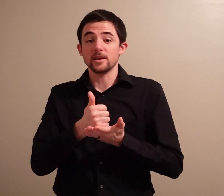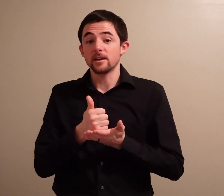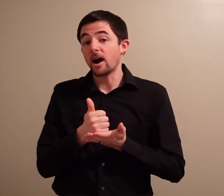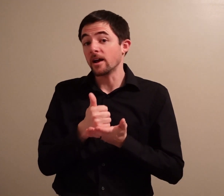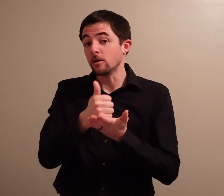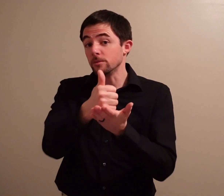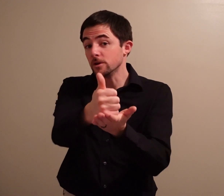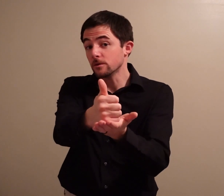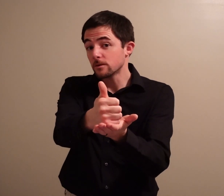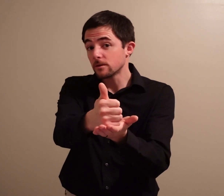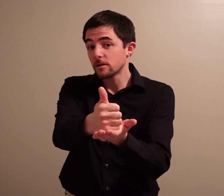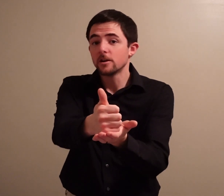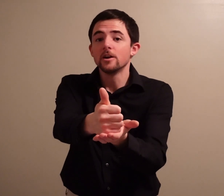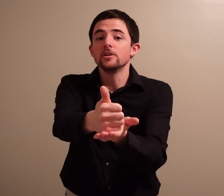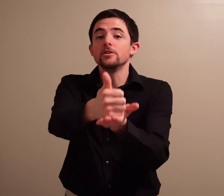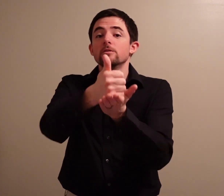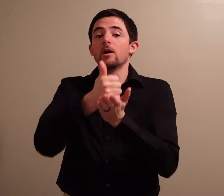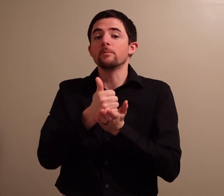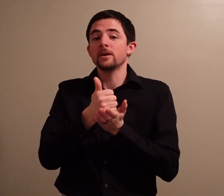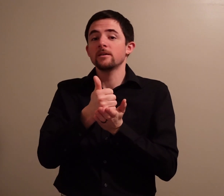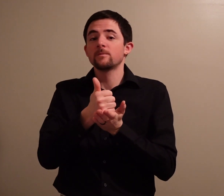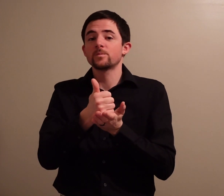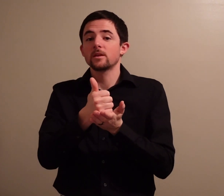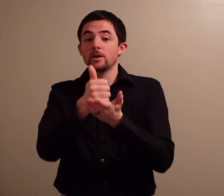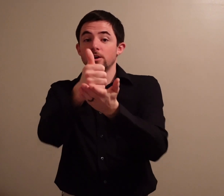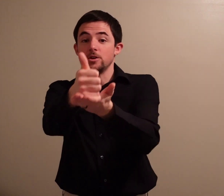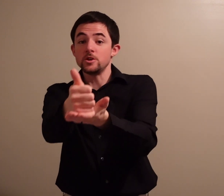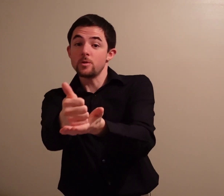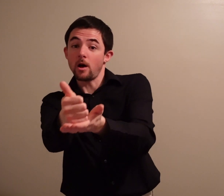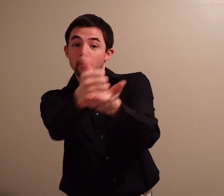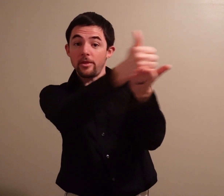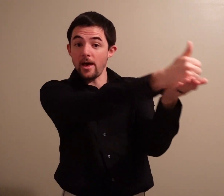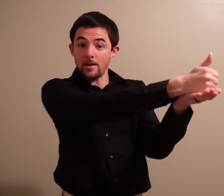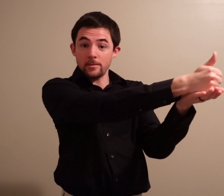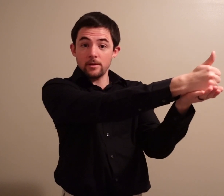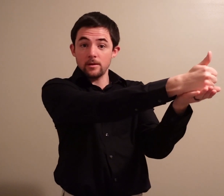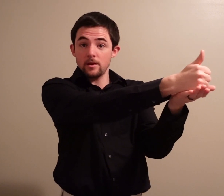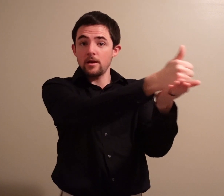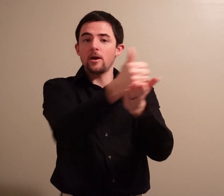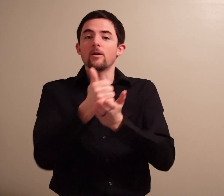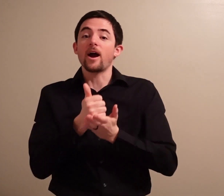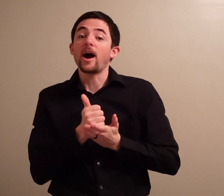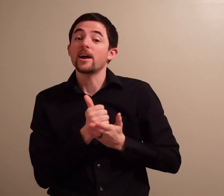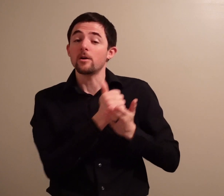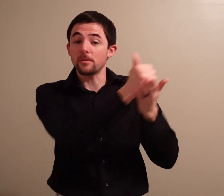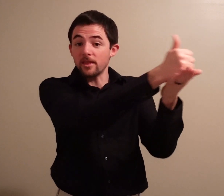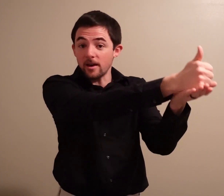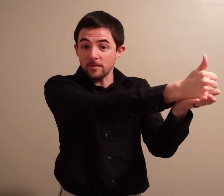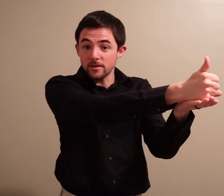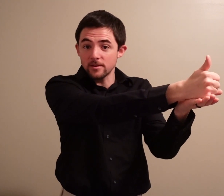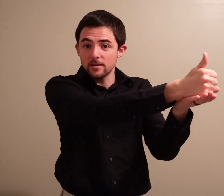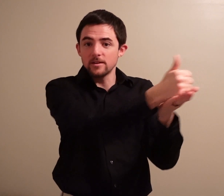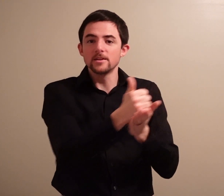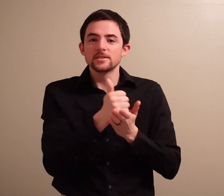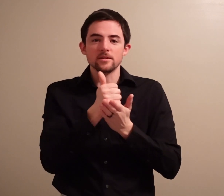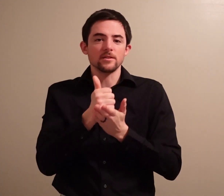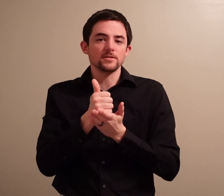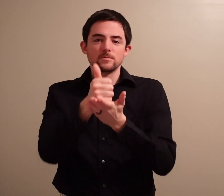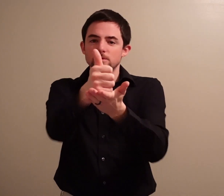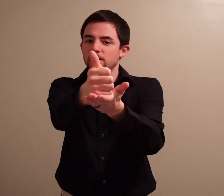I help you, you help me, you help them, or I help them. So there's